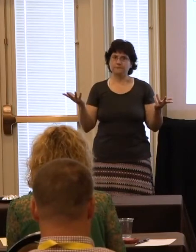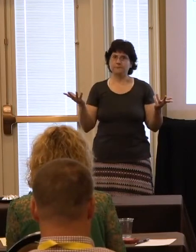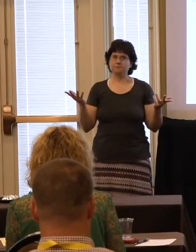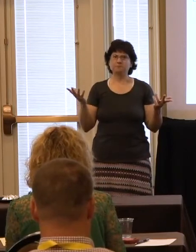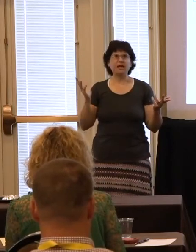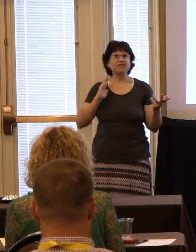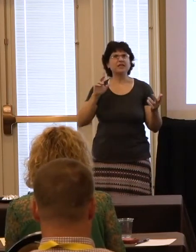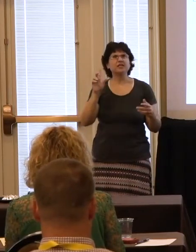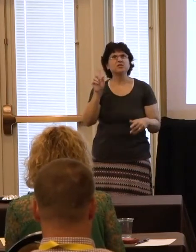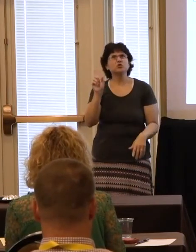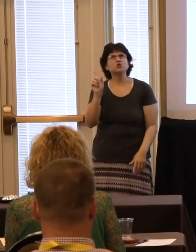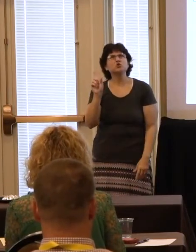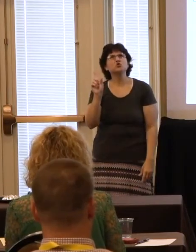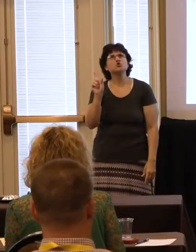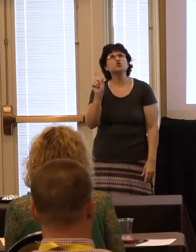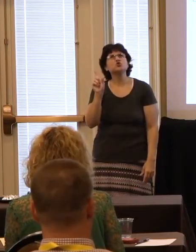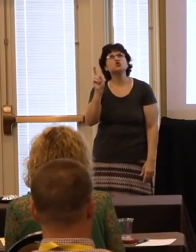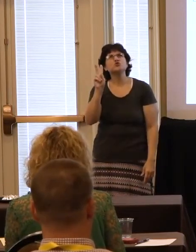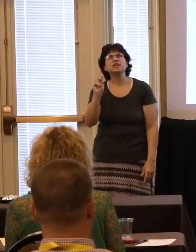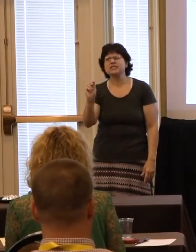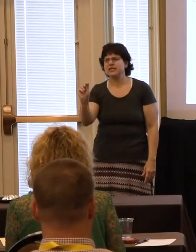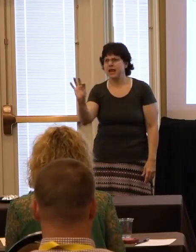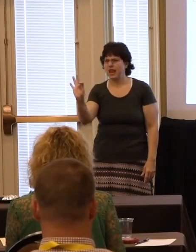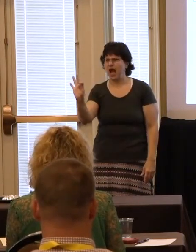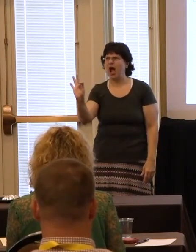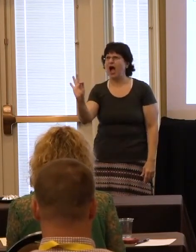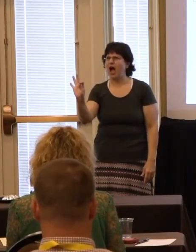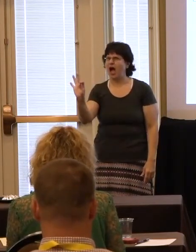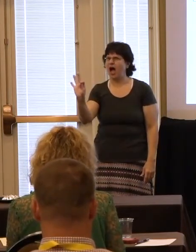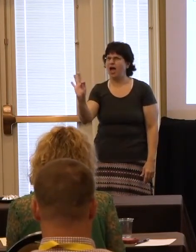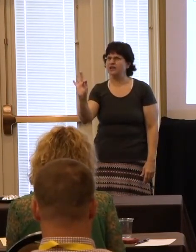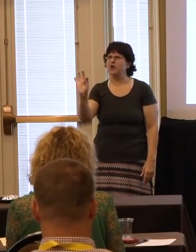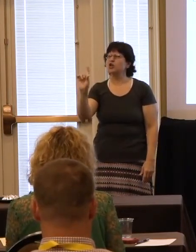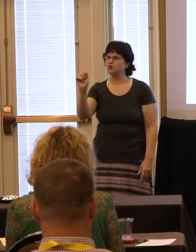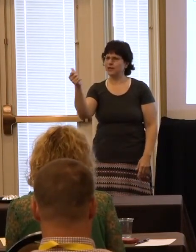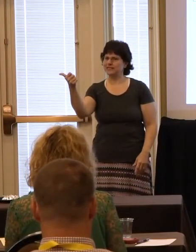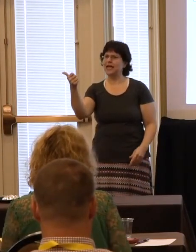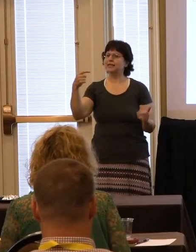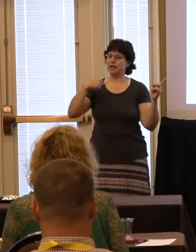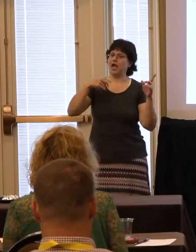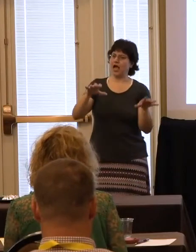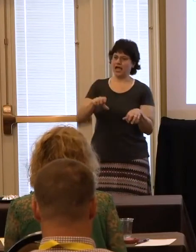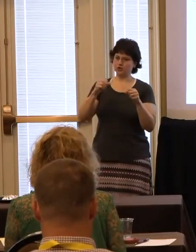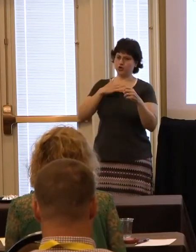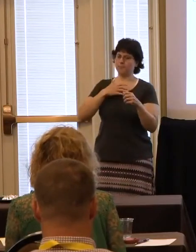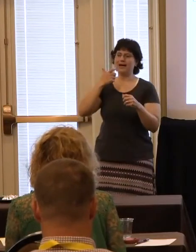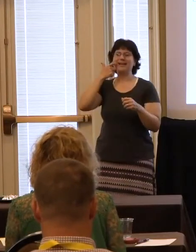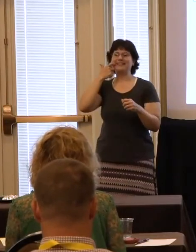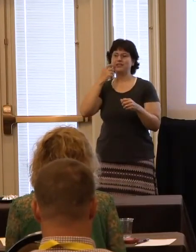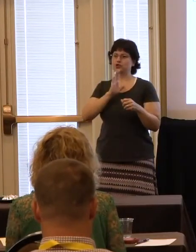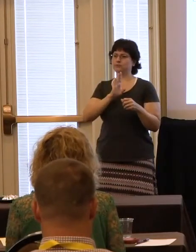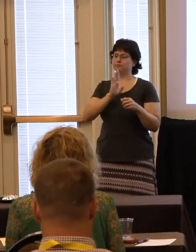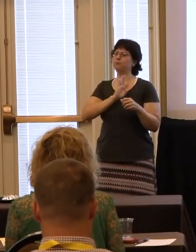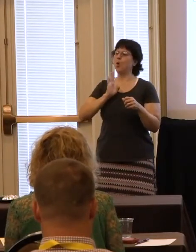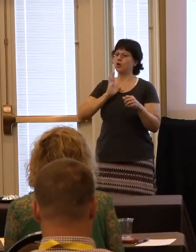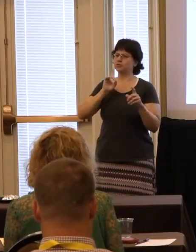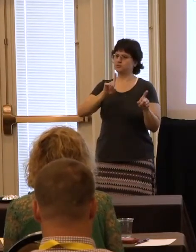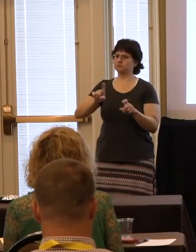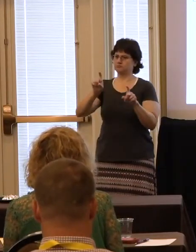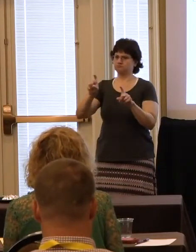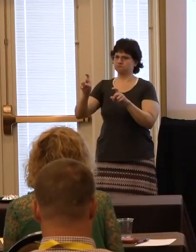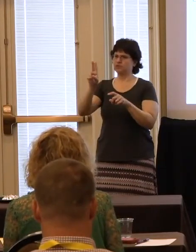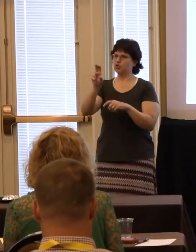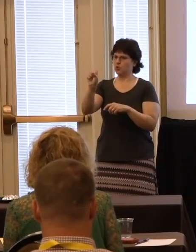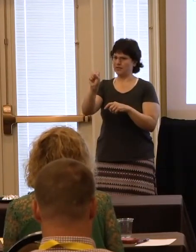In, I think, 2009, 2010, I took my addiction boards in the